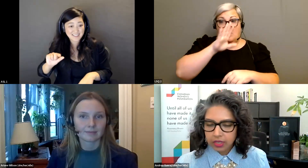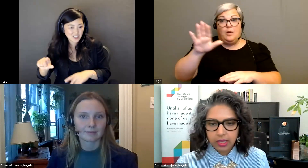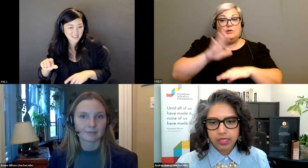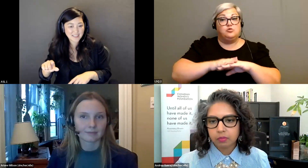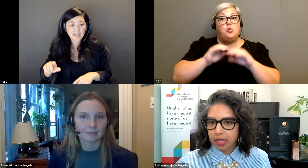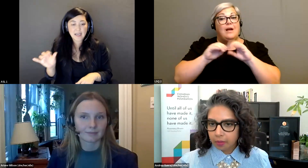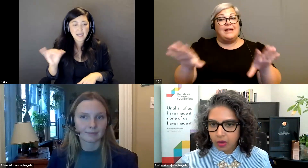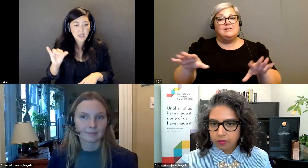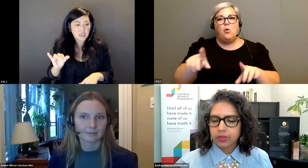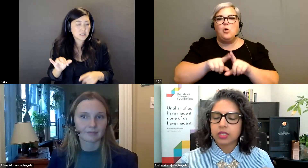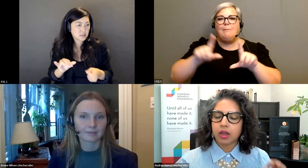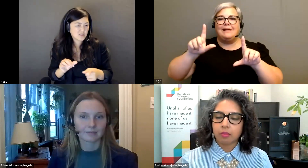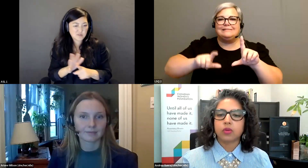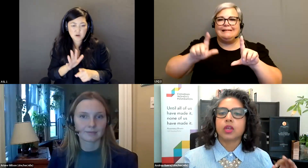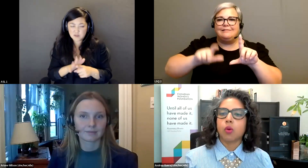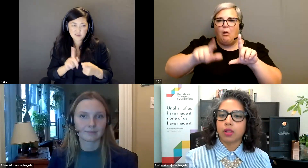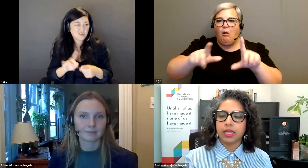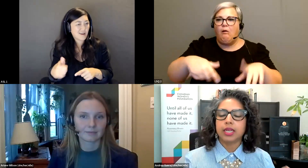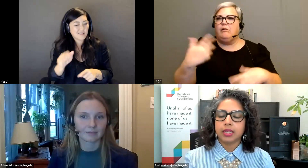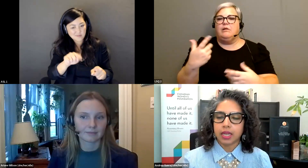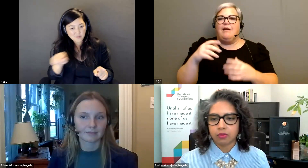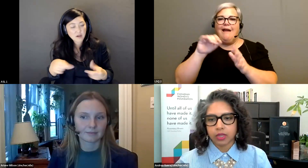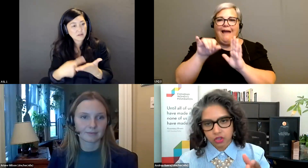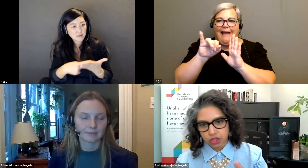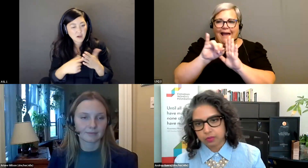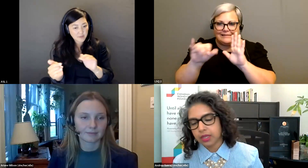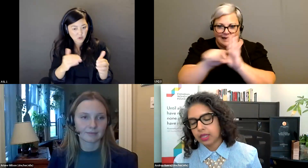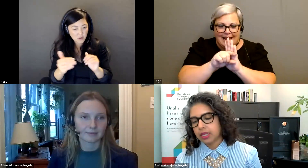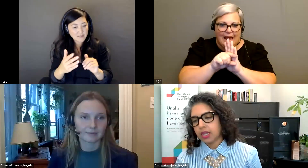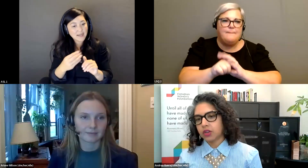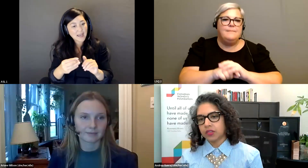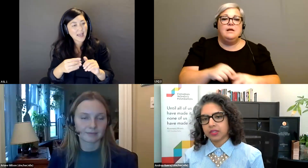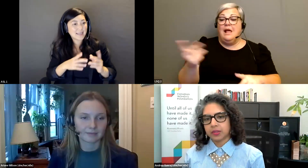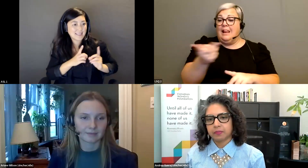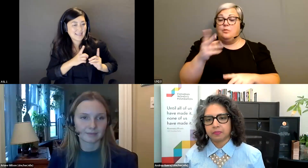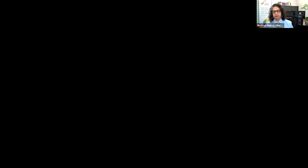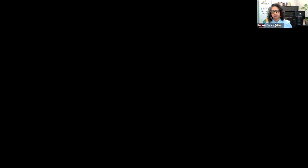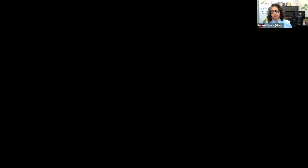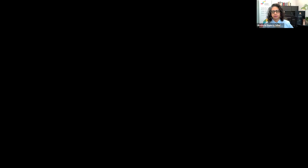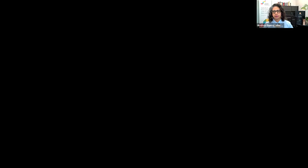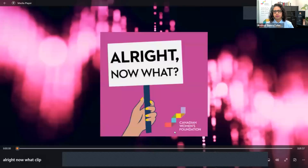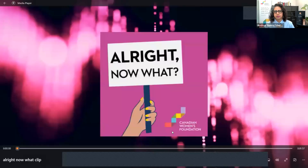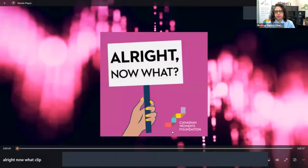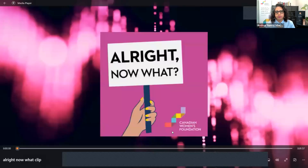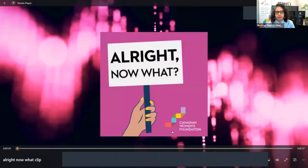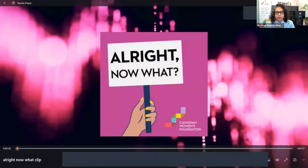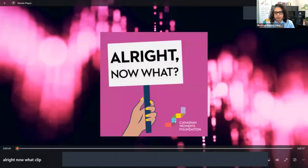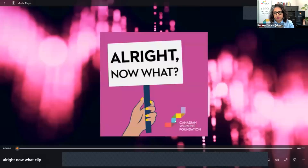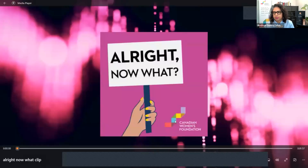of other things they speak about, they talk about equality in dating relationships. Take a look at this.